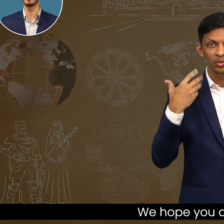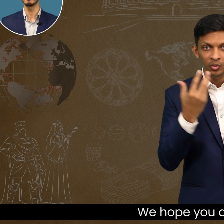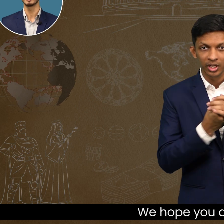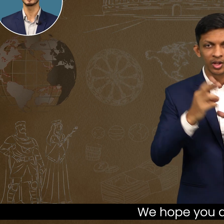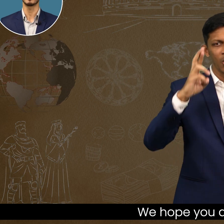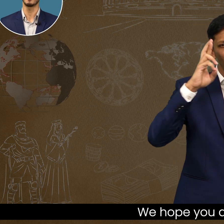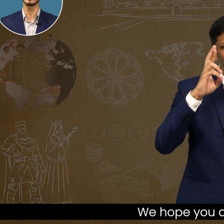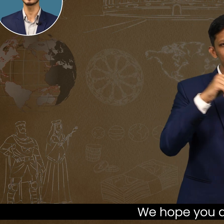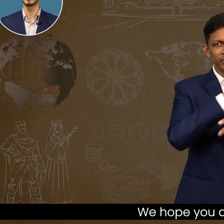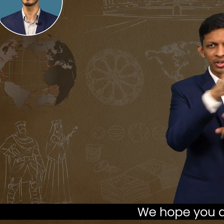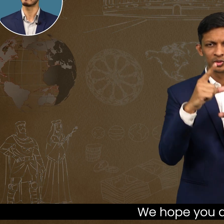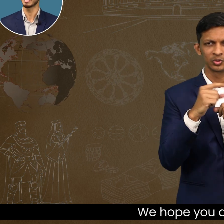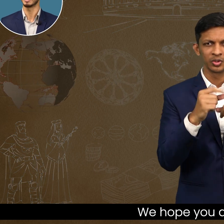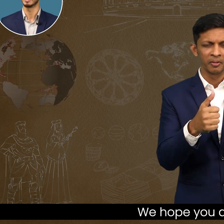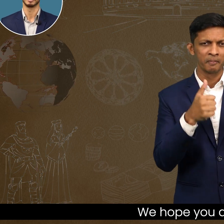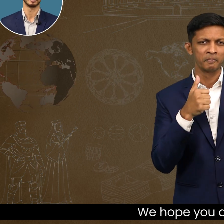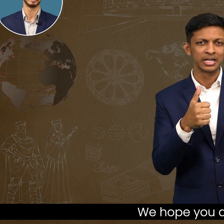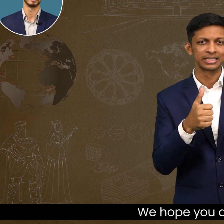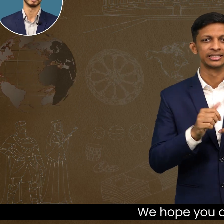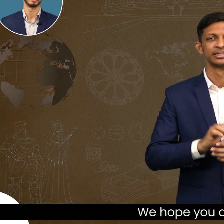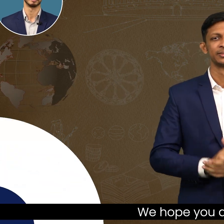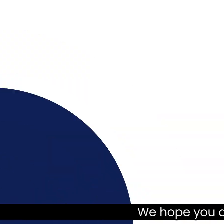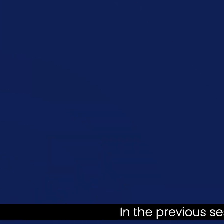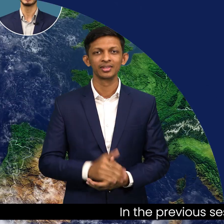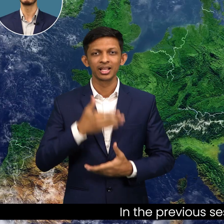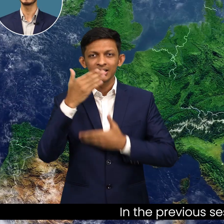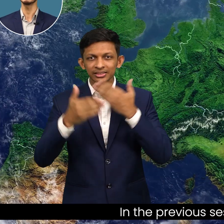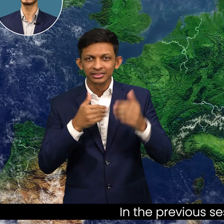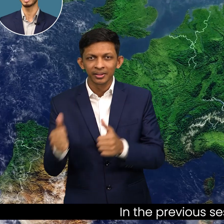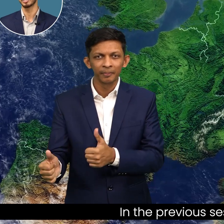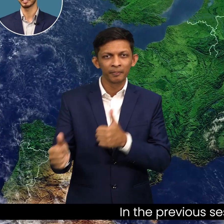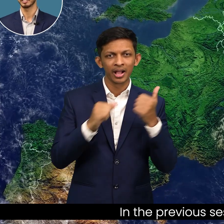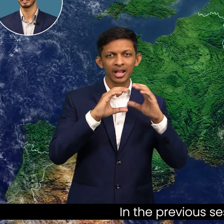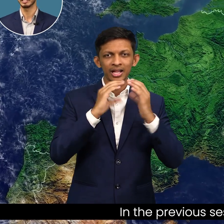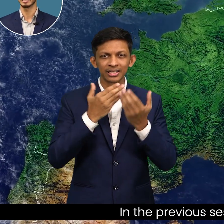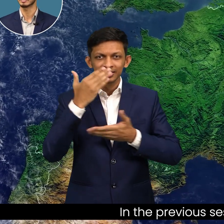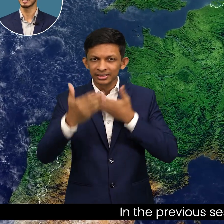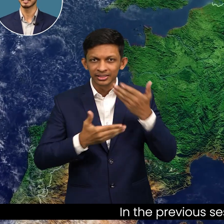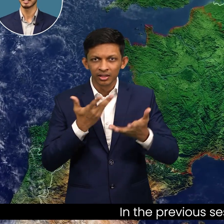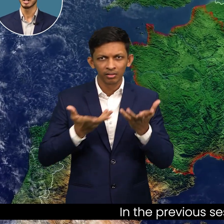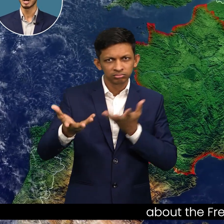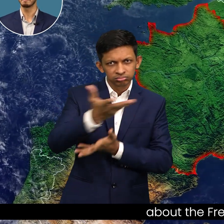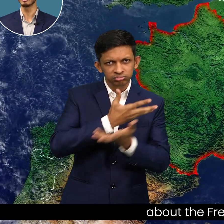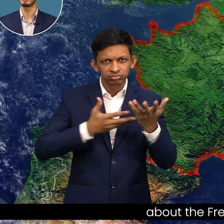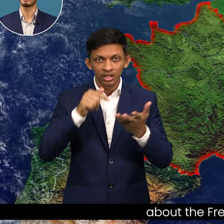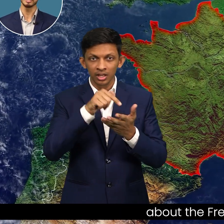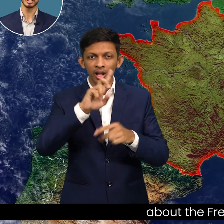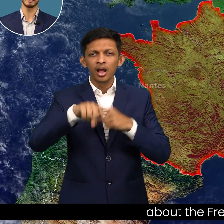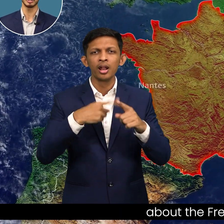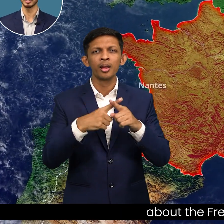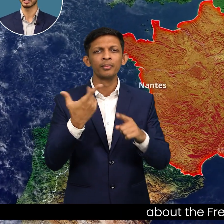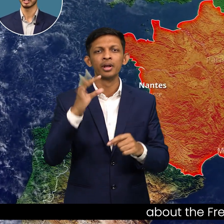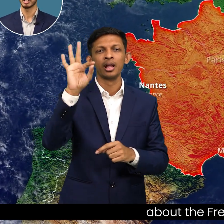We hope you all are doing well. In the previous session, we discussed about the